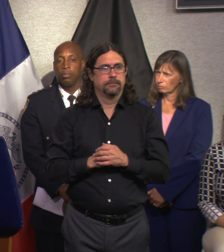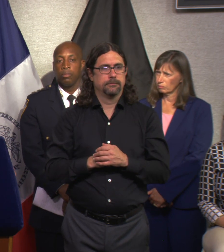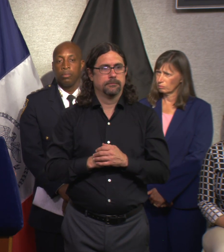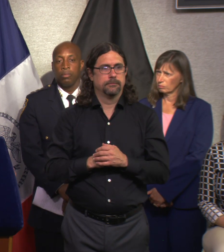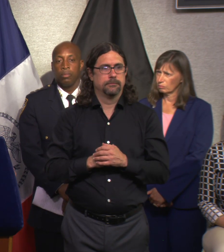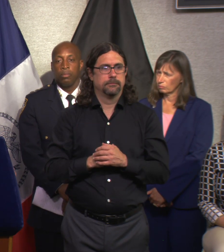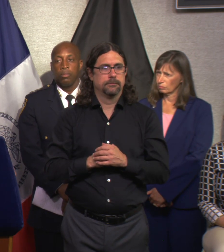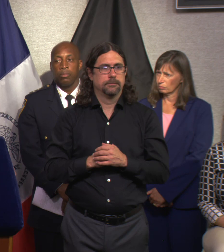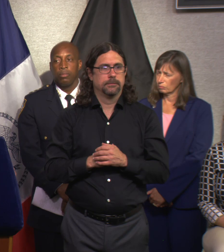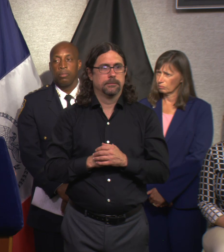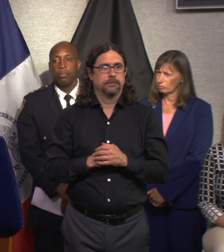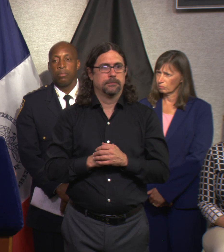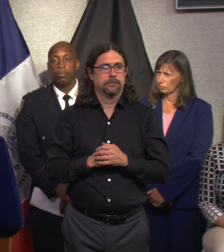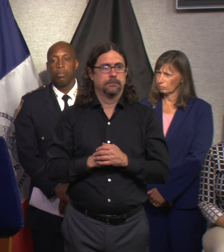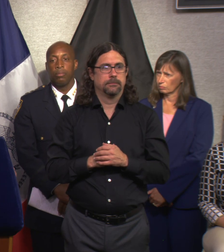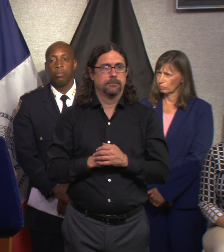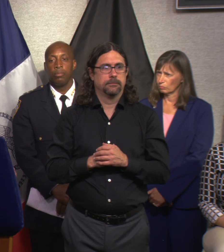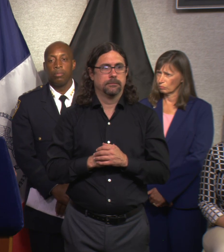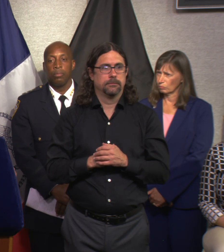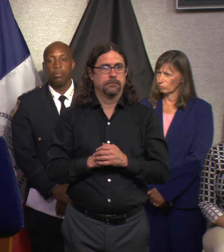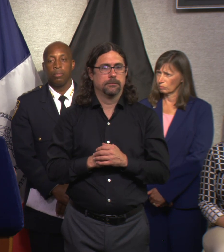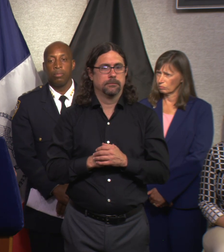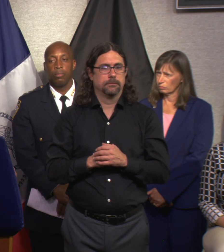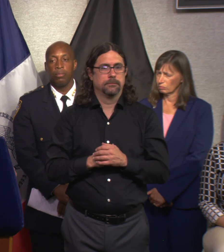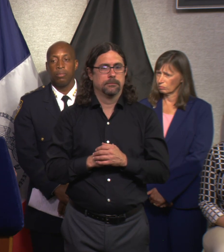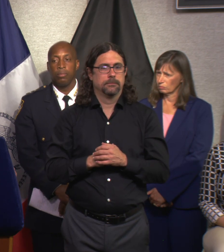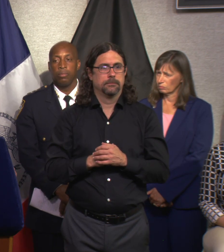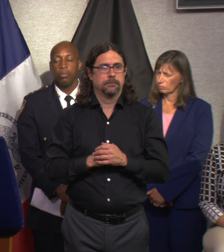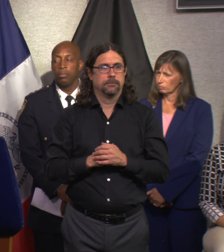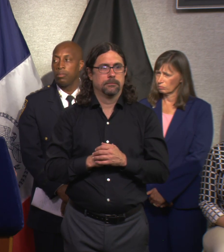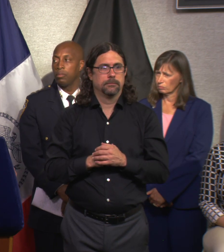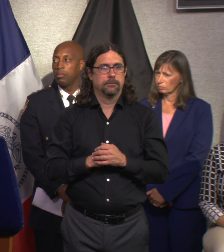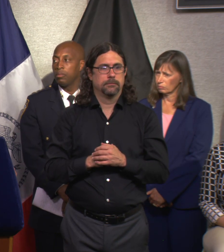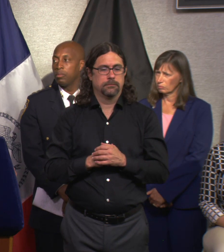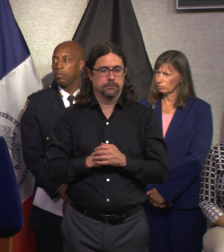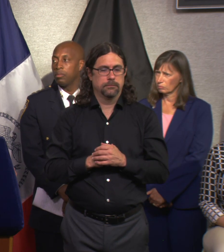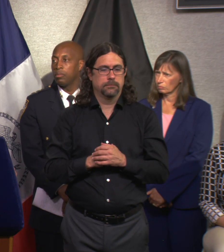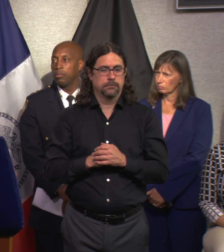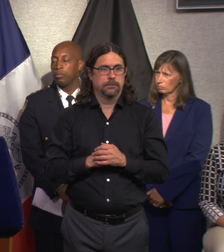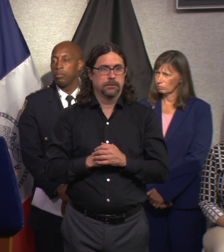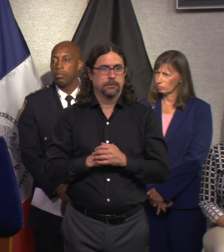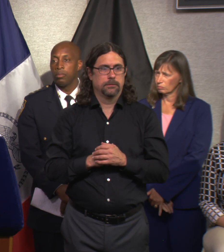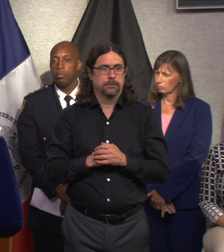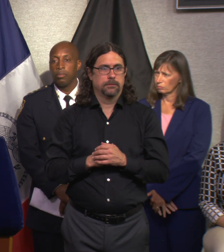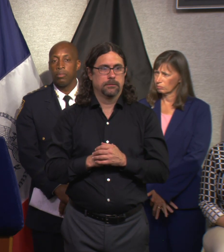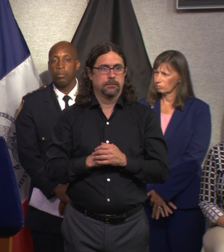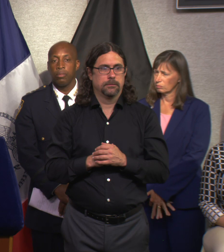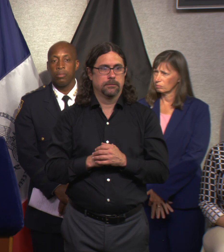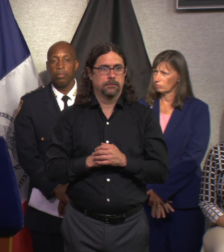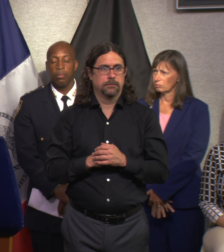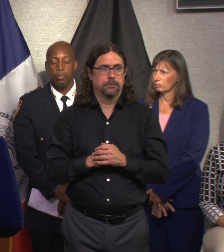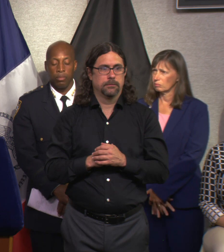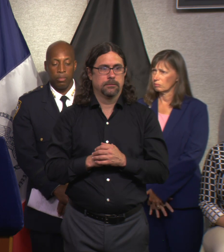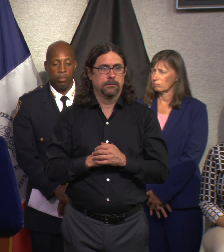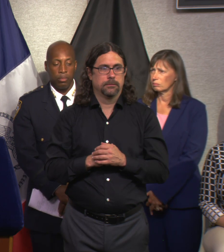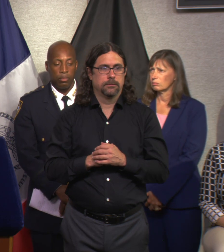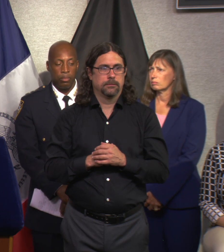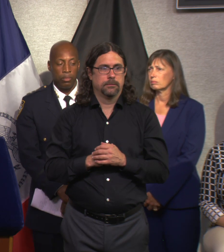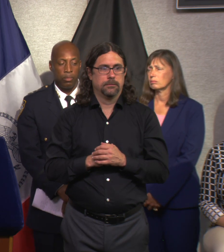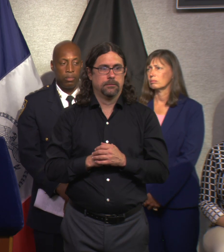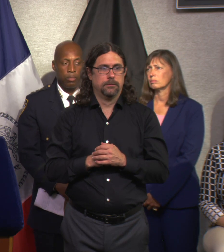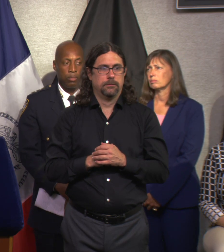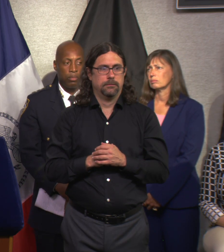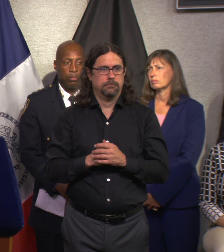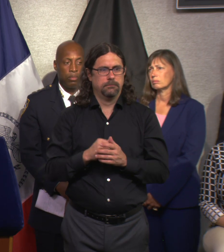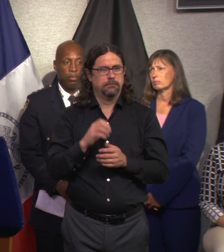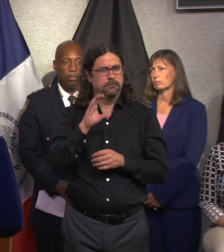scenarios we don't have a perfect solution for. And that's where I want Con Ed to reassure people by helping us know how they're going to